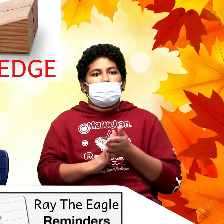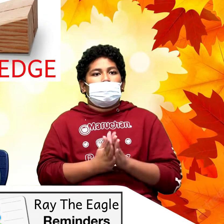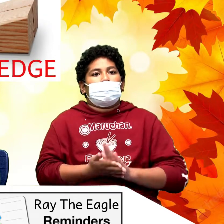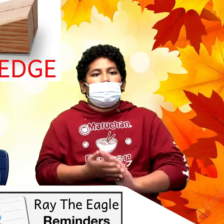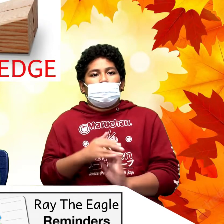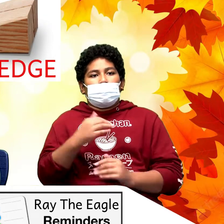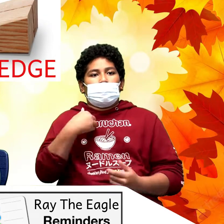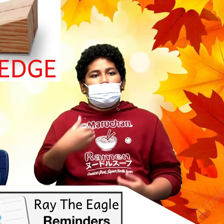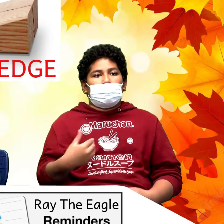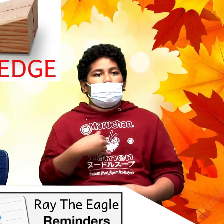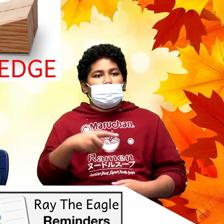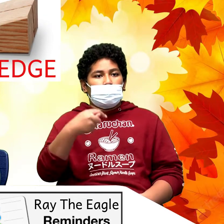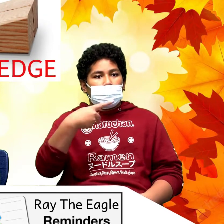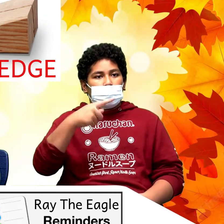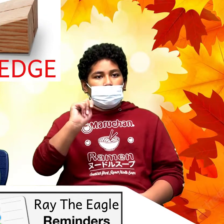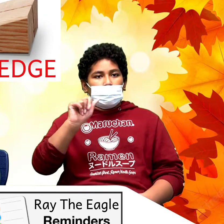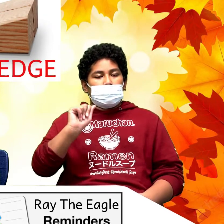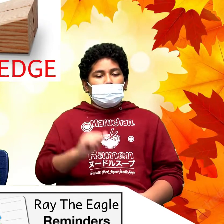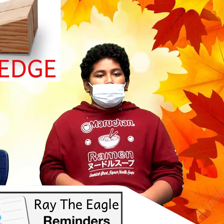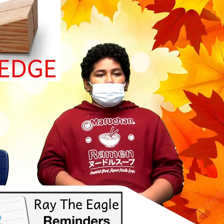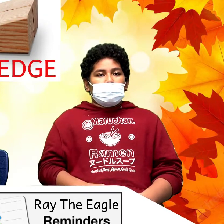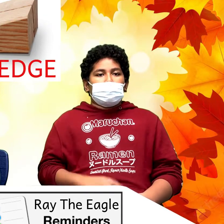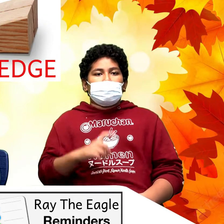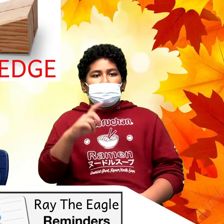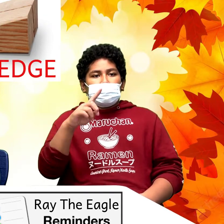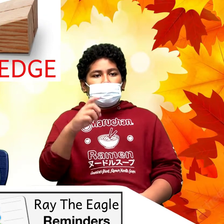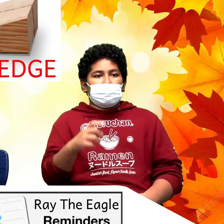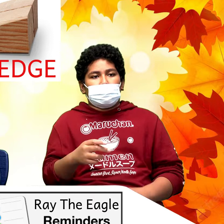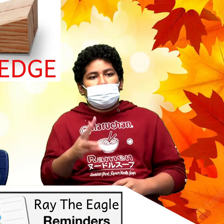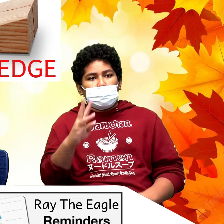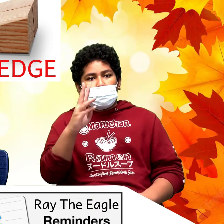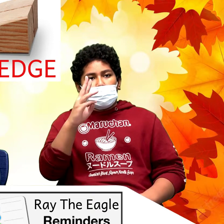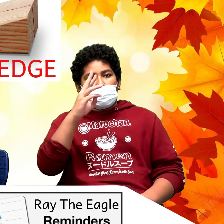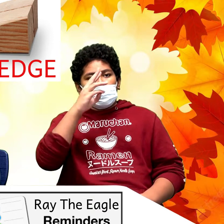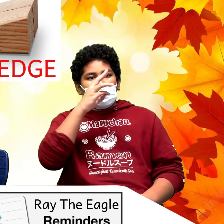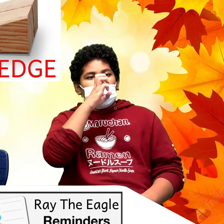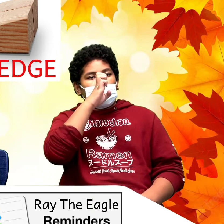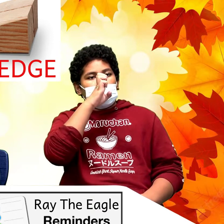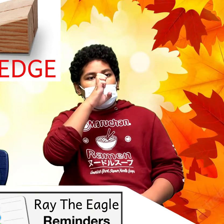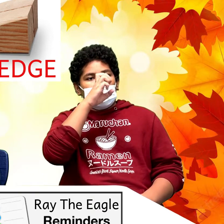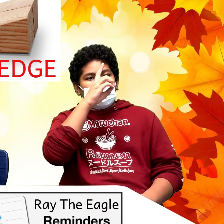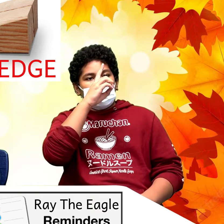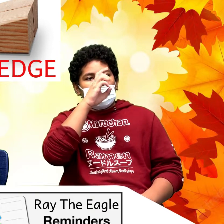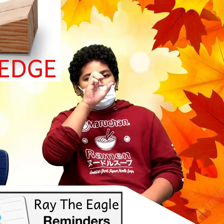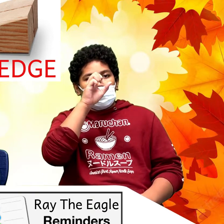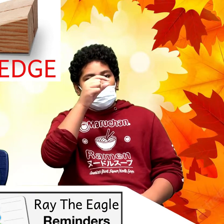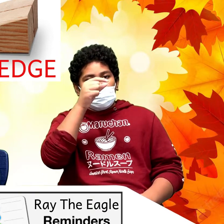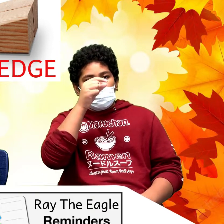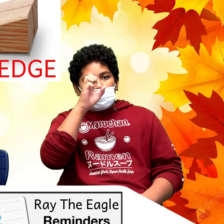What's a wedge? The dictionary says it's a piece of wood, metal, or other material